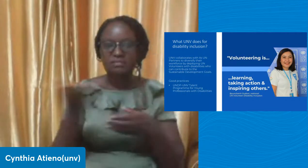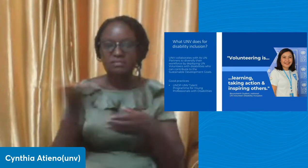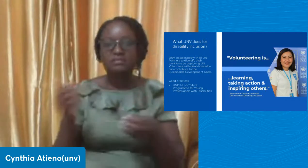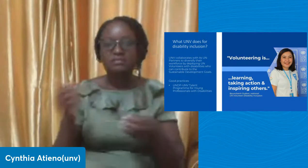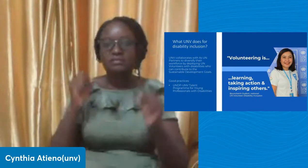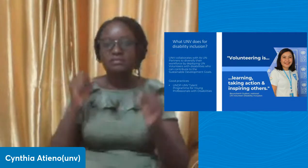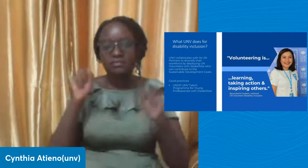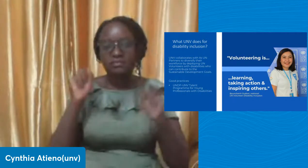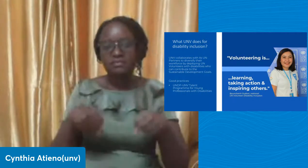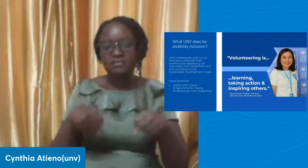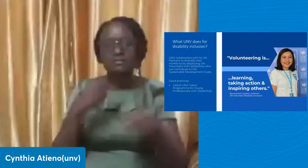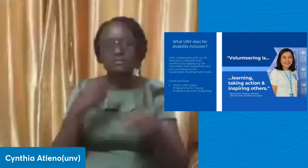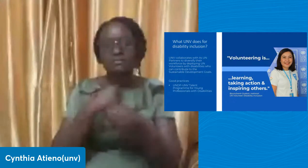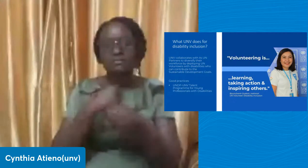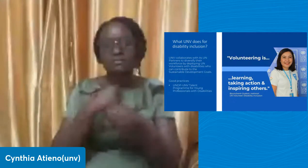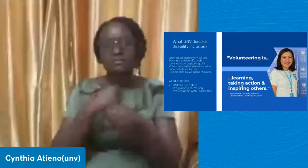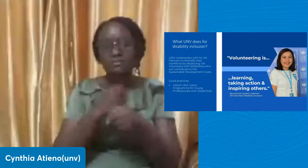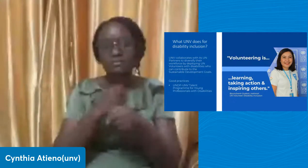development mission.